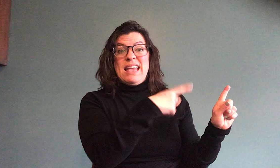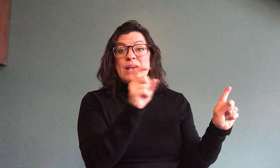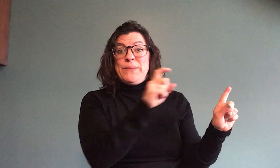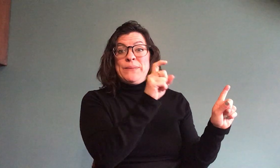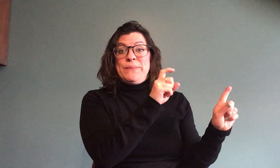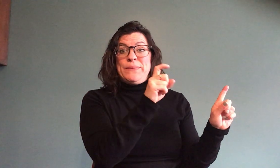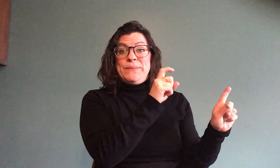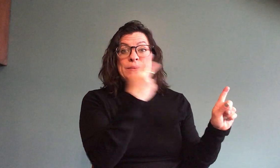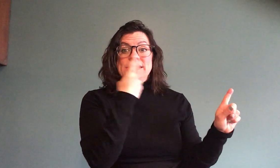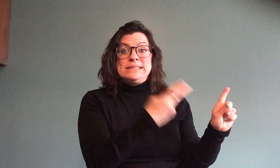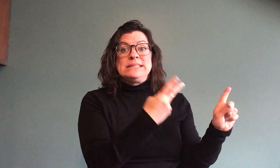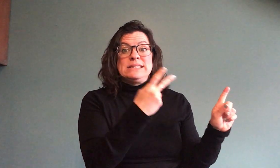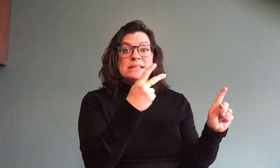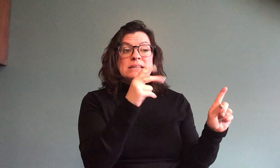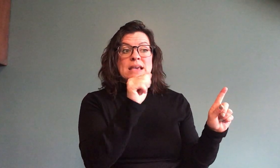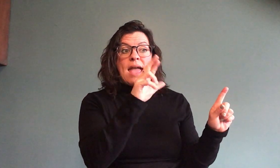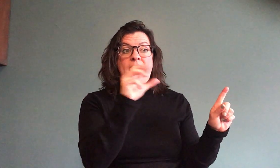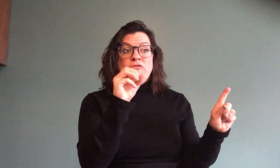crane here. Okay, you see this material here?